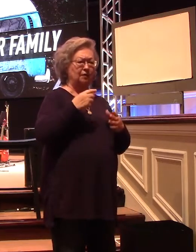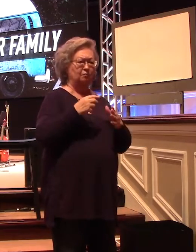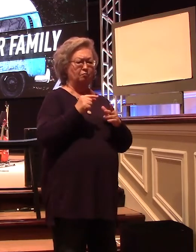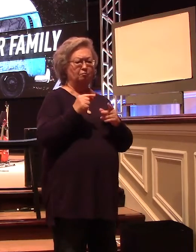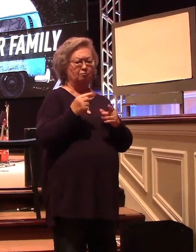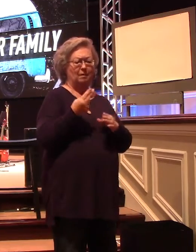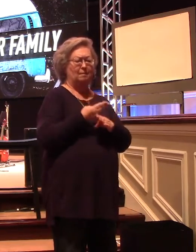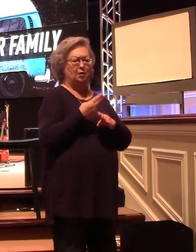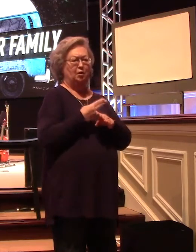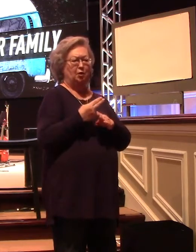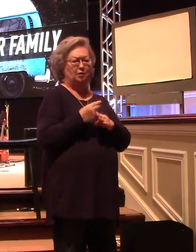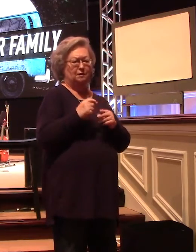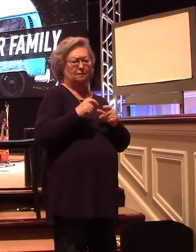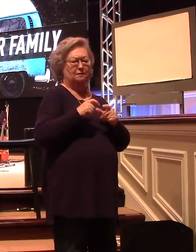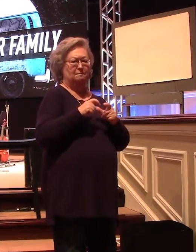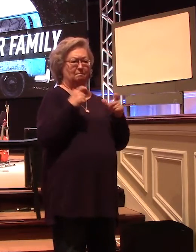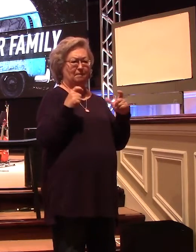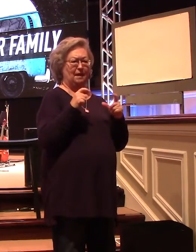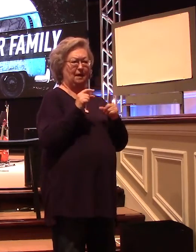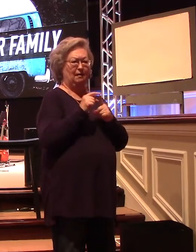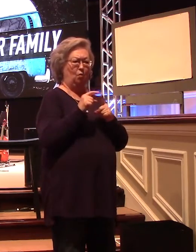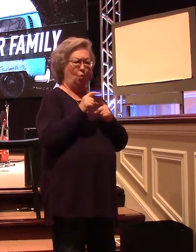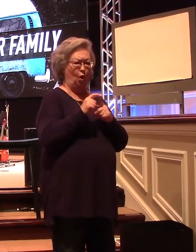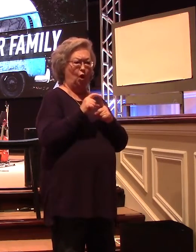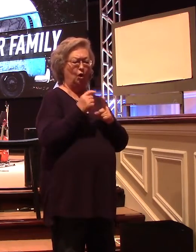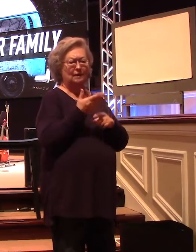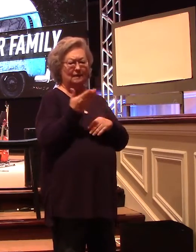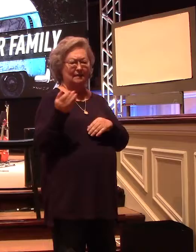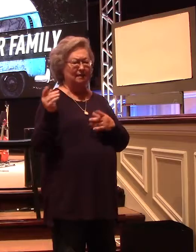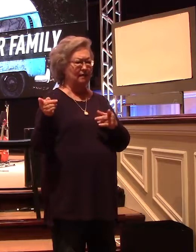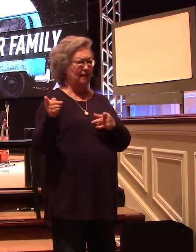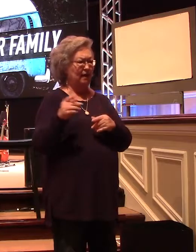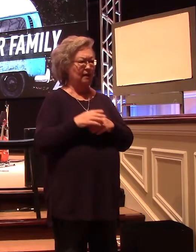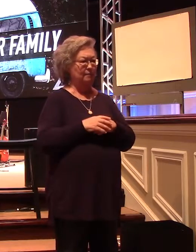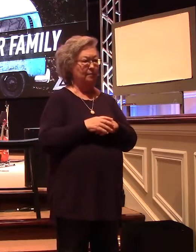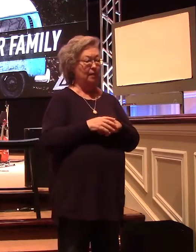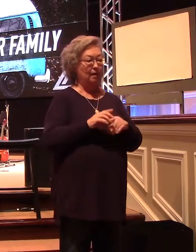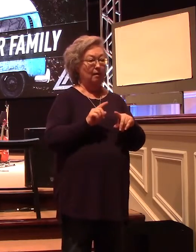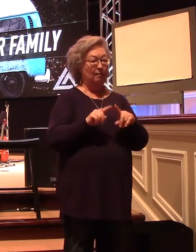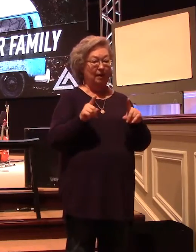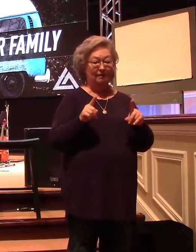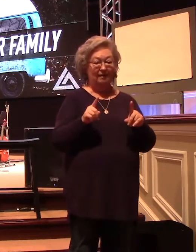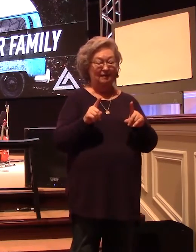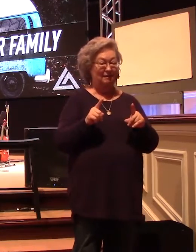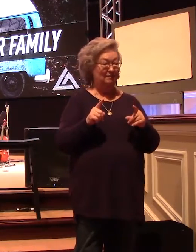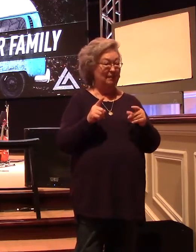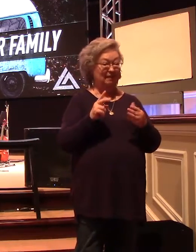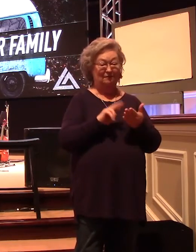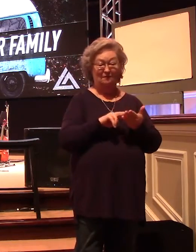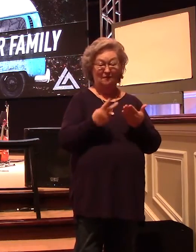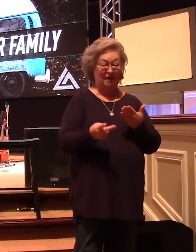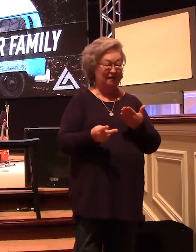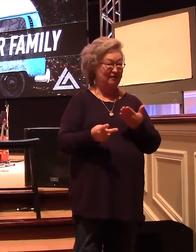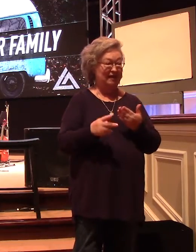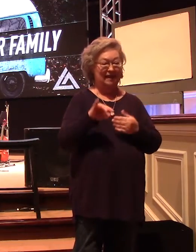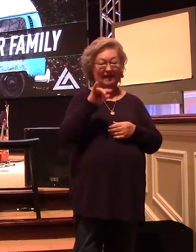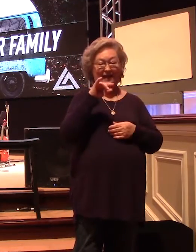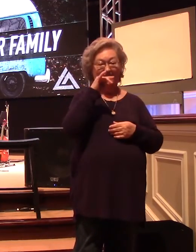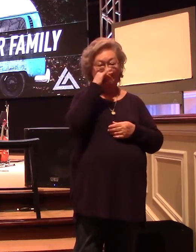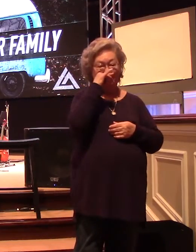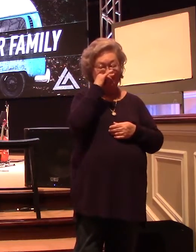and stuff that I barely understood. And I remember after one of those times, it was a total train wreck, you know? And the kids laughed and I was